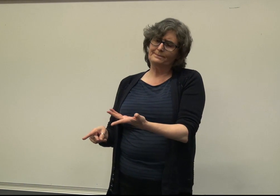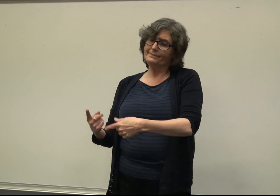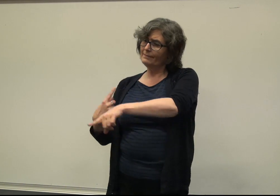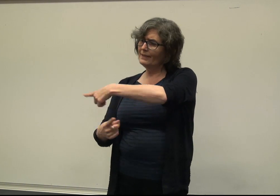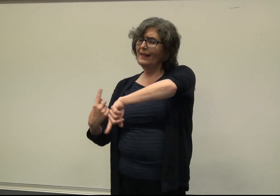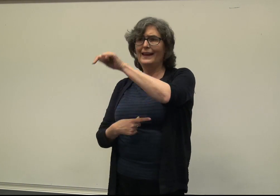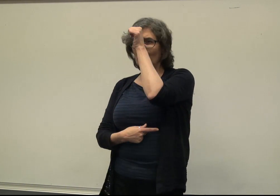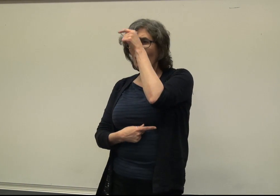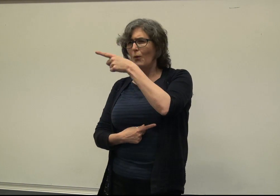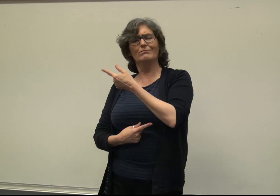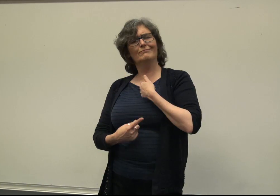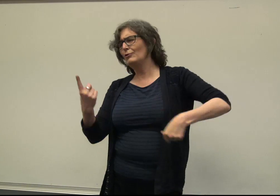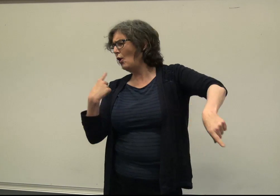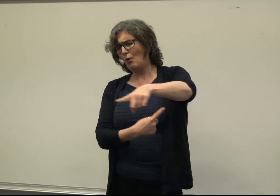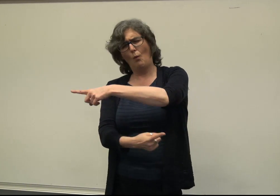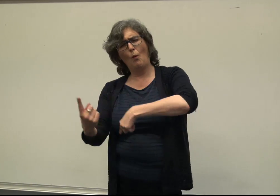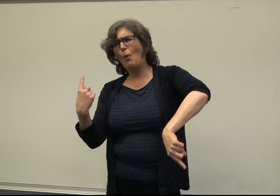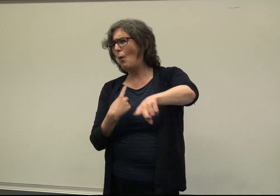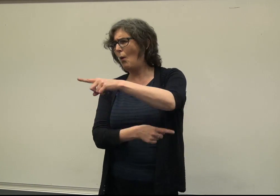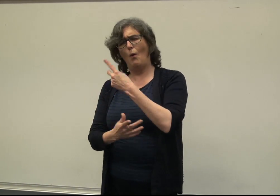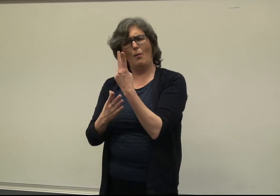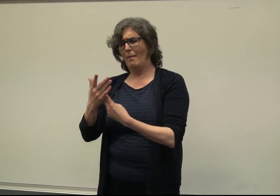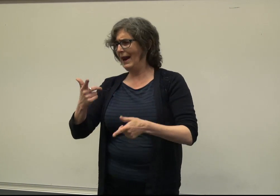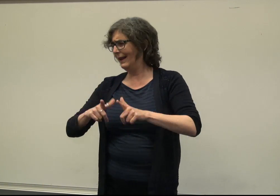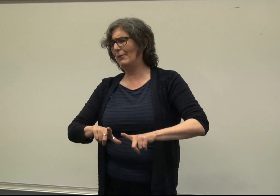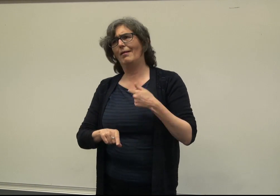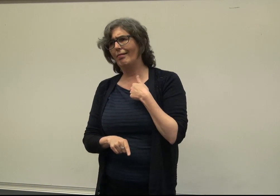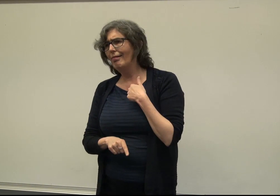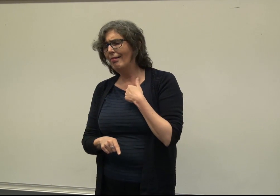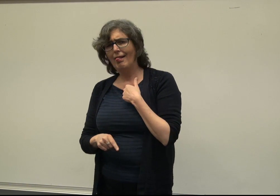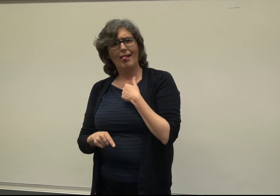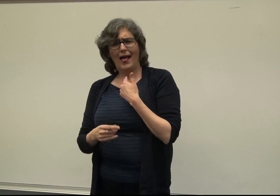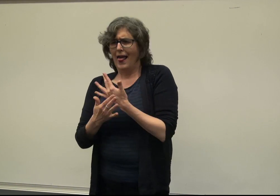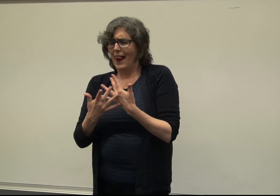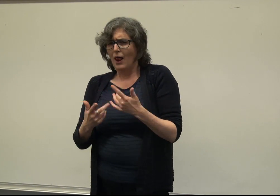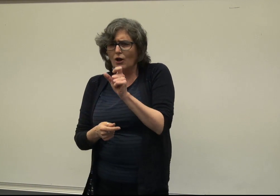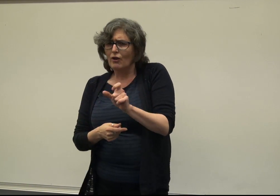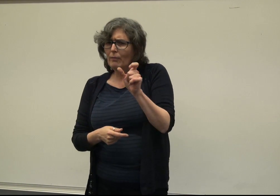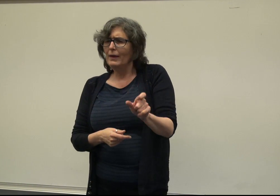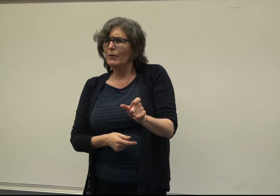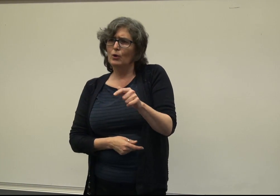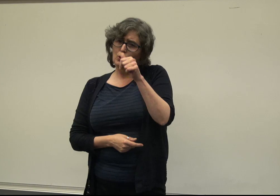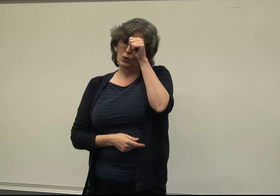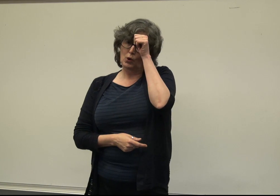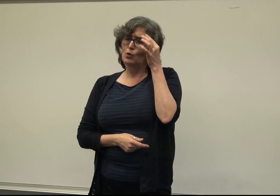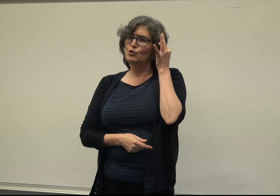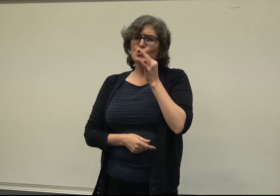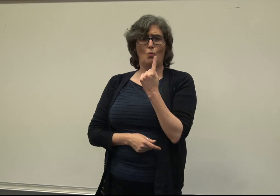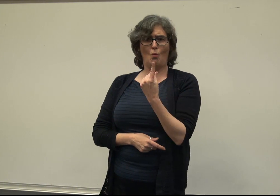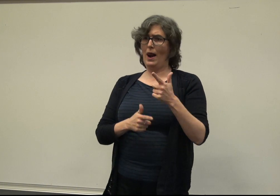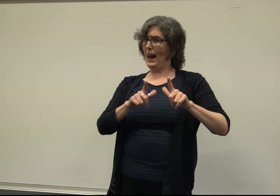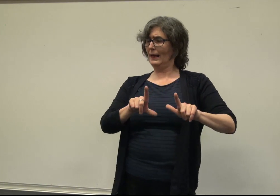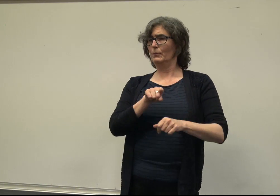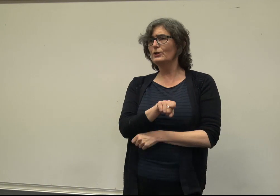everybody is bilingual. They discover that not everybody is bilingual. And so there are monolingual speakers of language